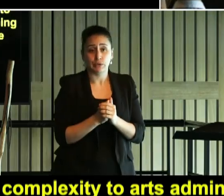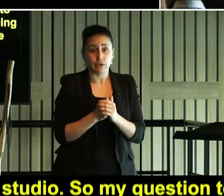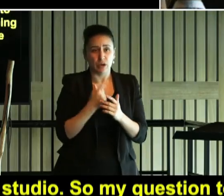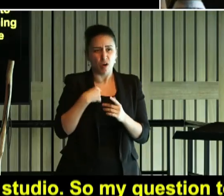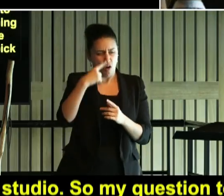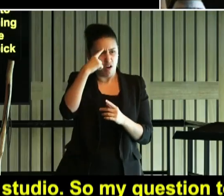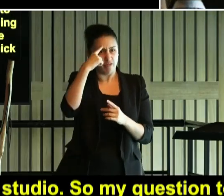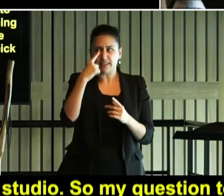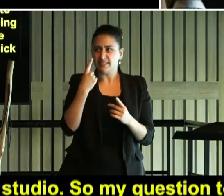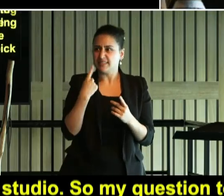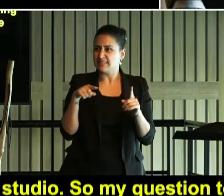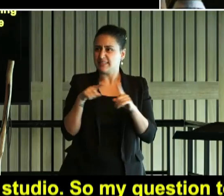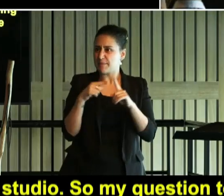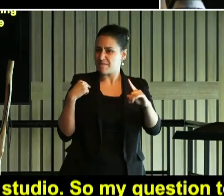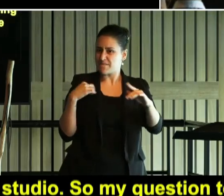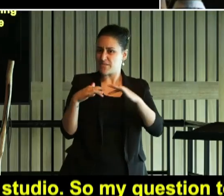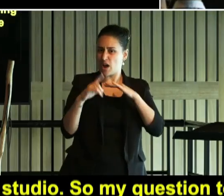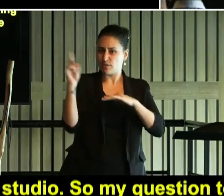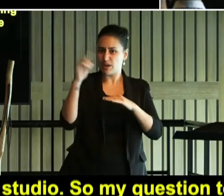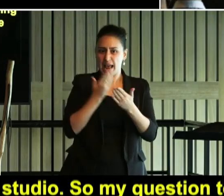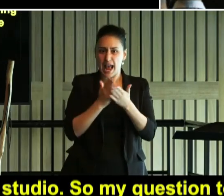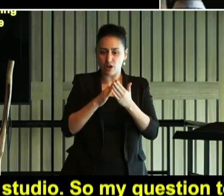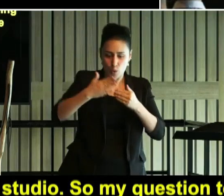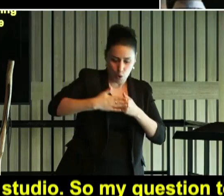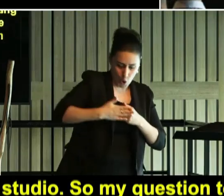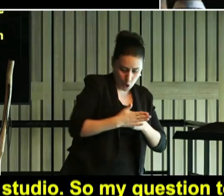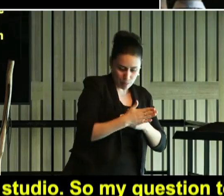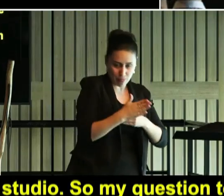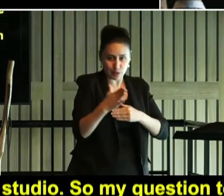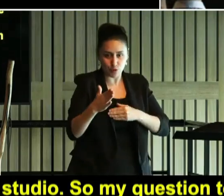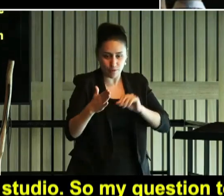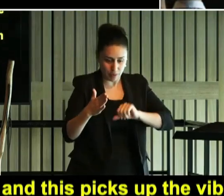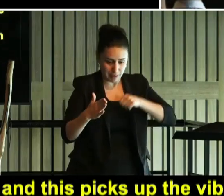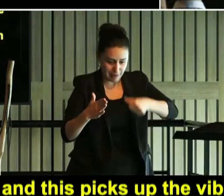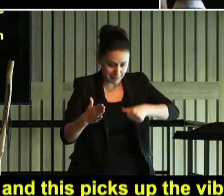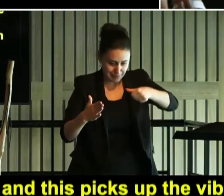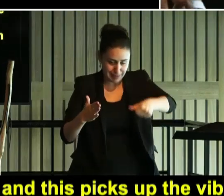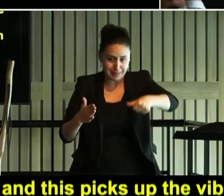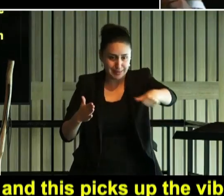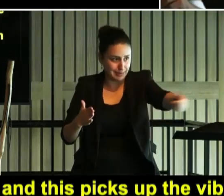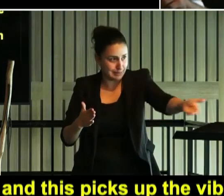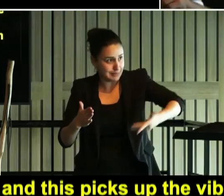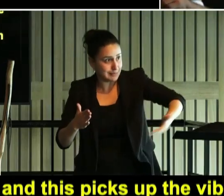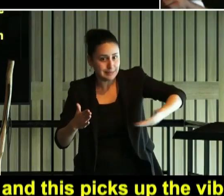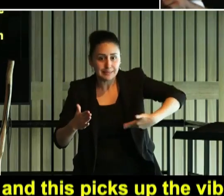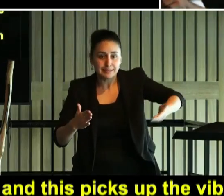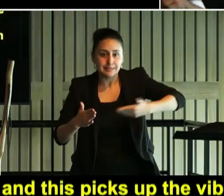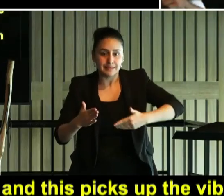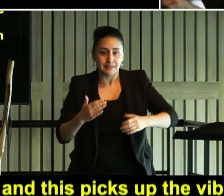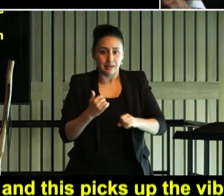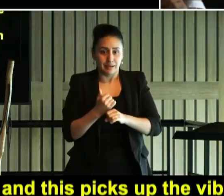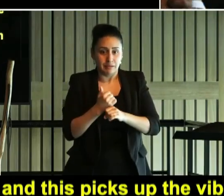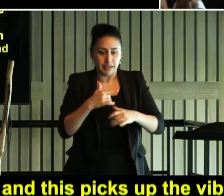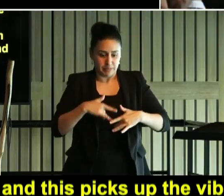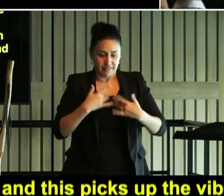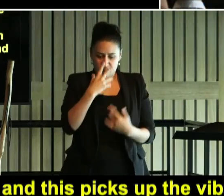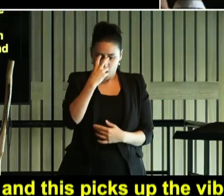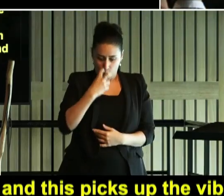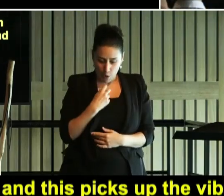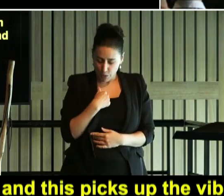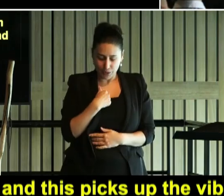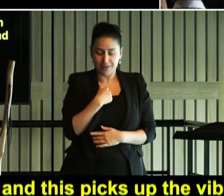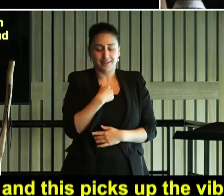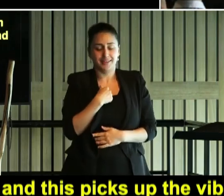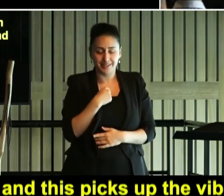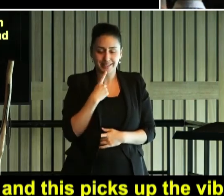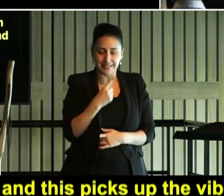room, which is how can we open the door for the kids coming up behind us? And that makes me feel really old to say that.